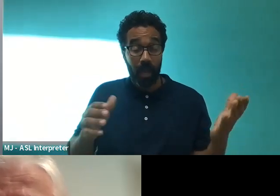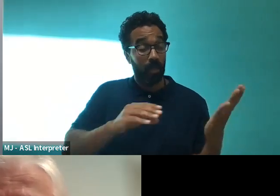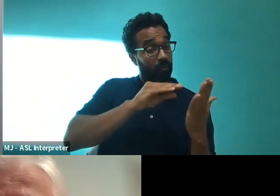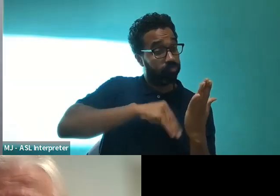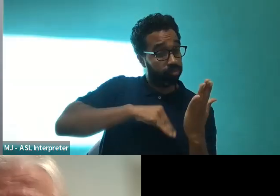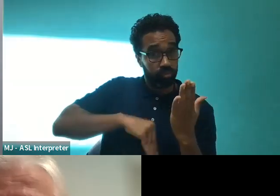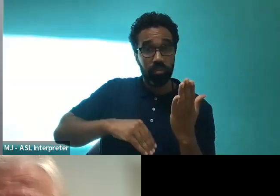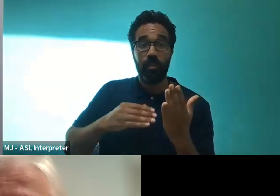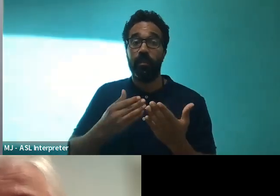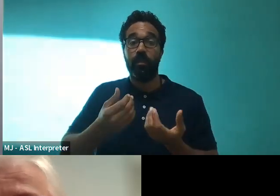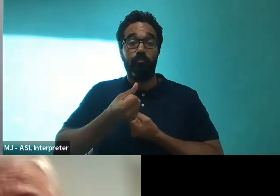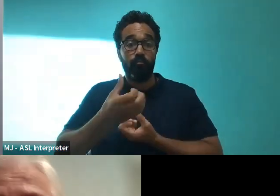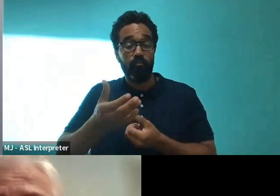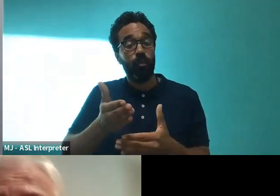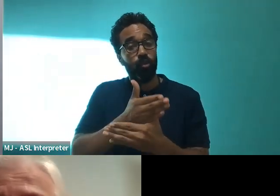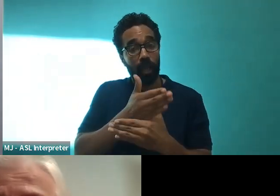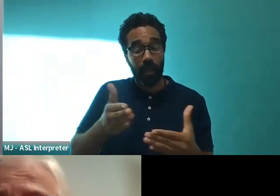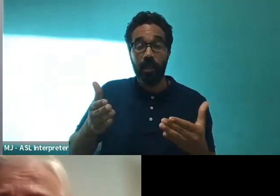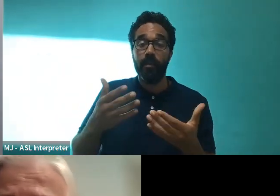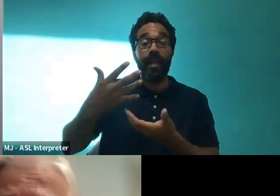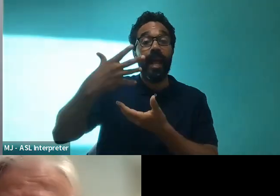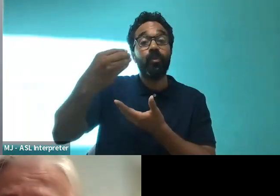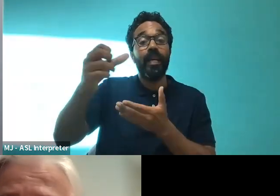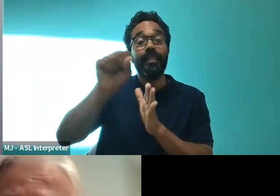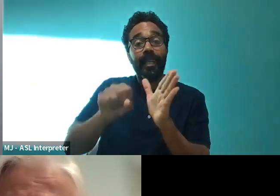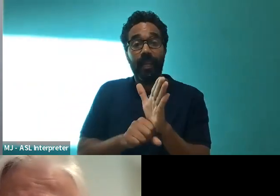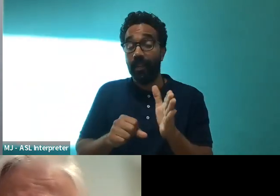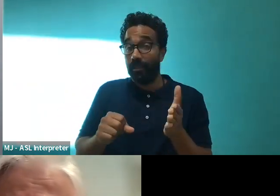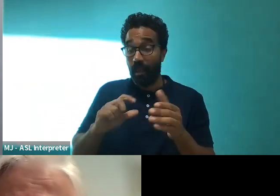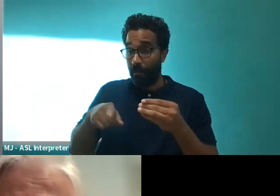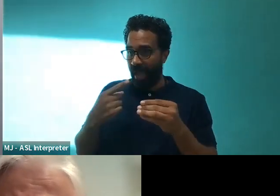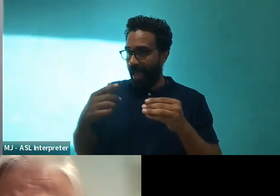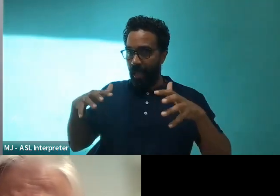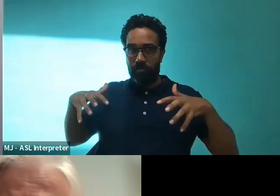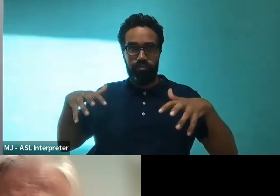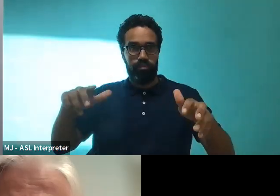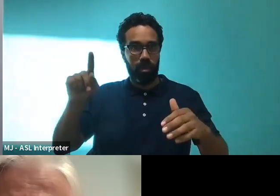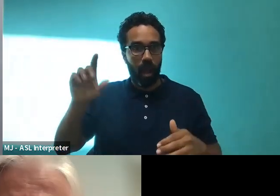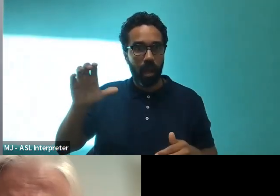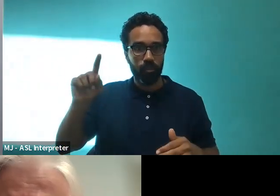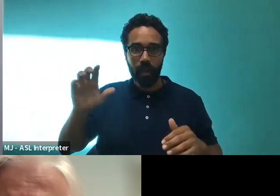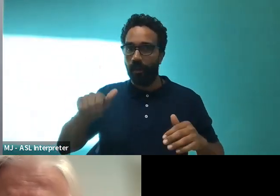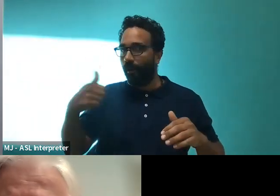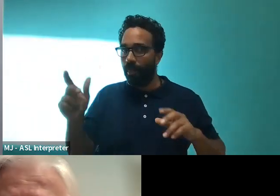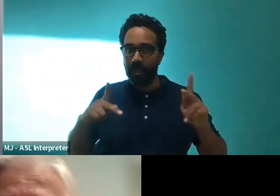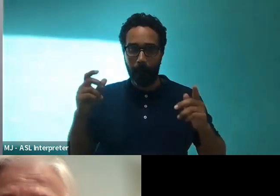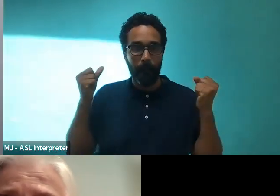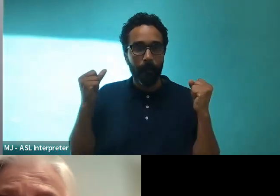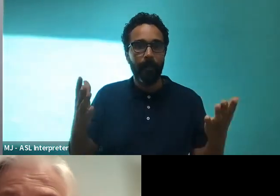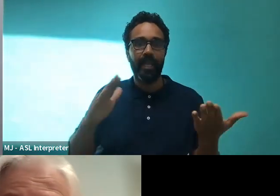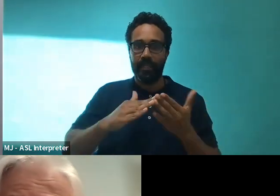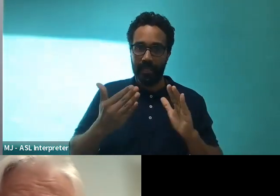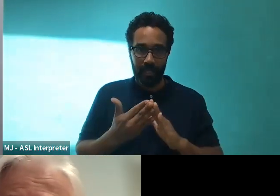the individual states about the literally hundreds of other people in many cities that had been